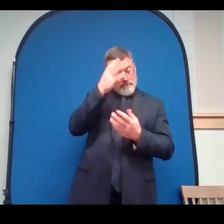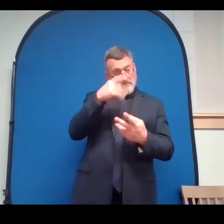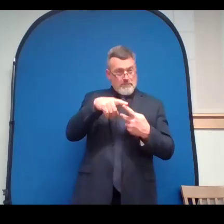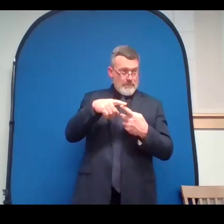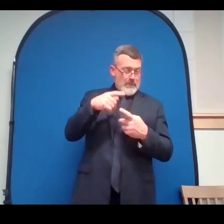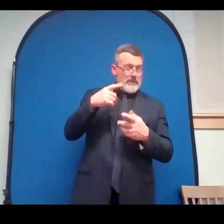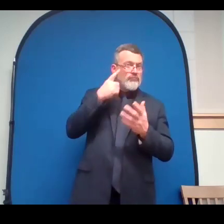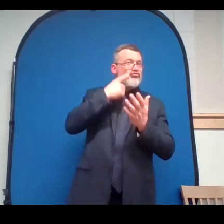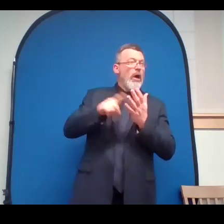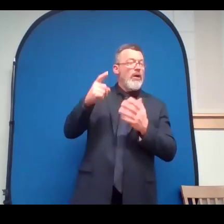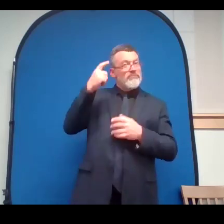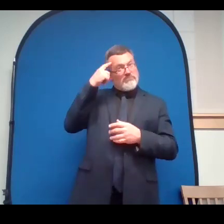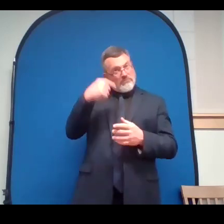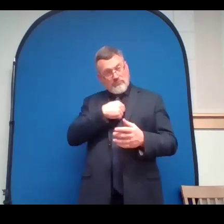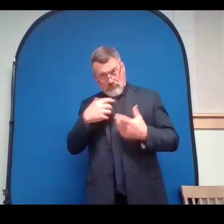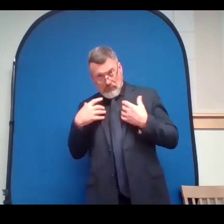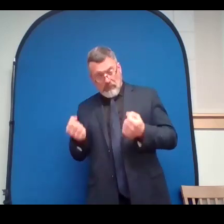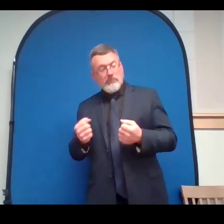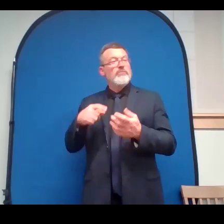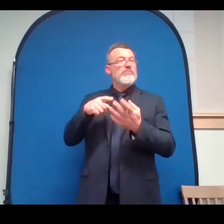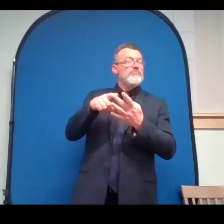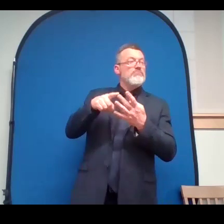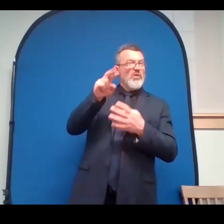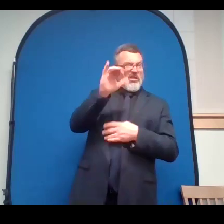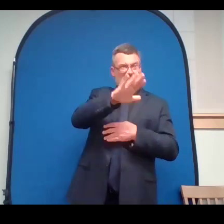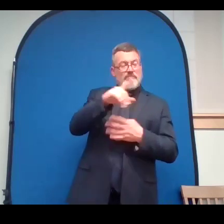for some time, I contacted